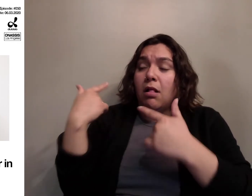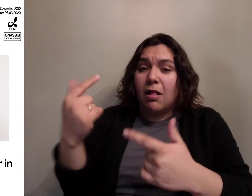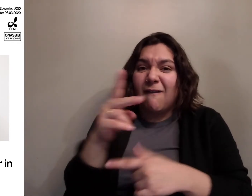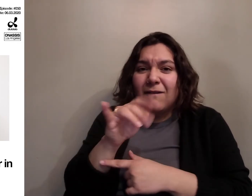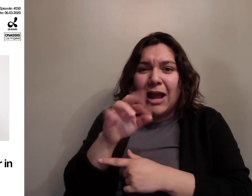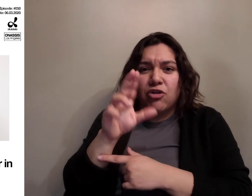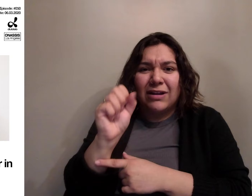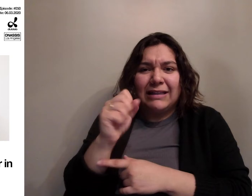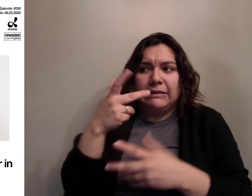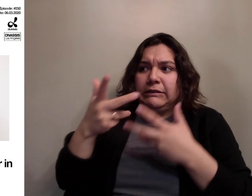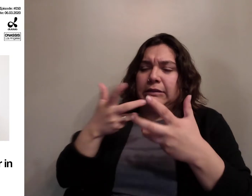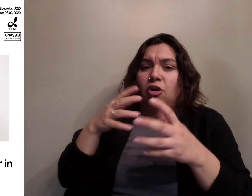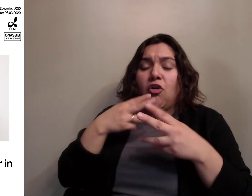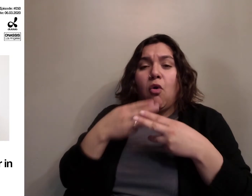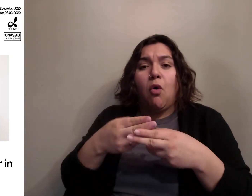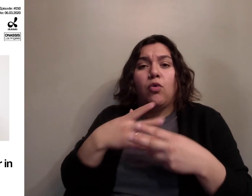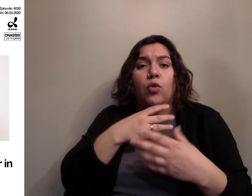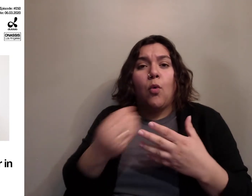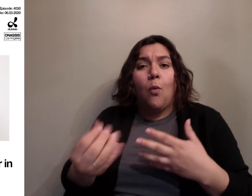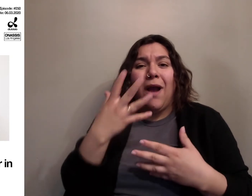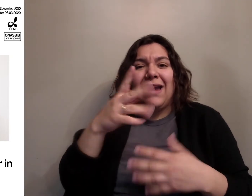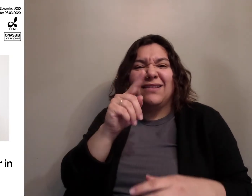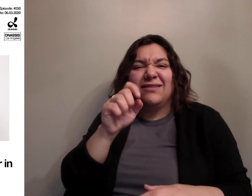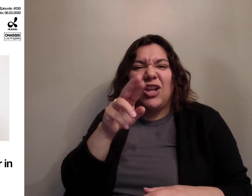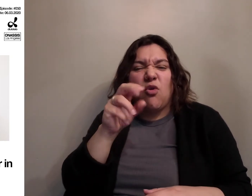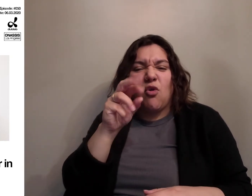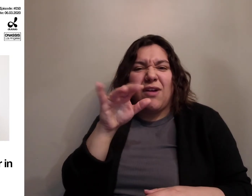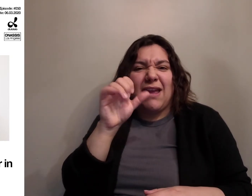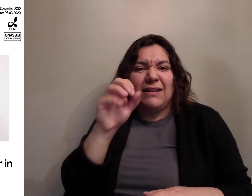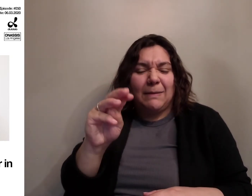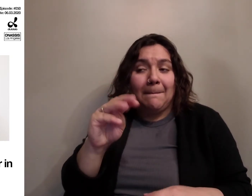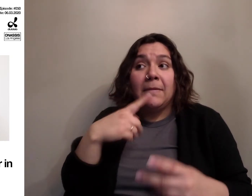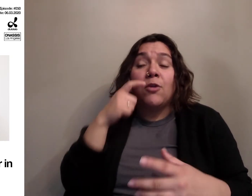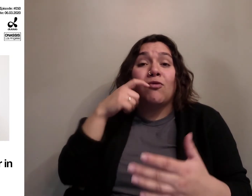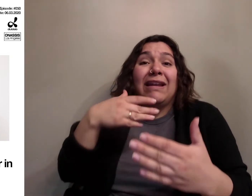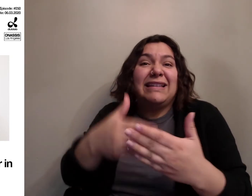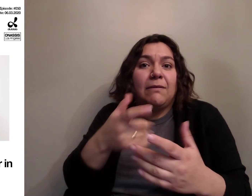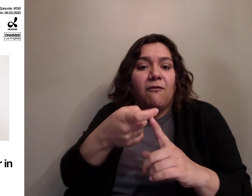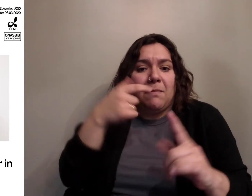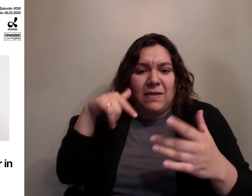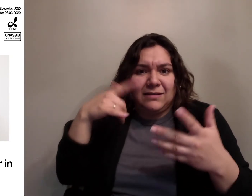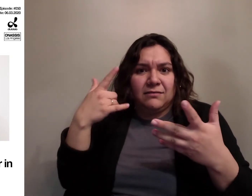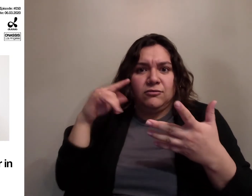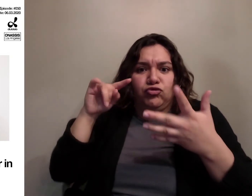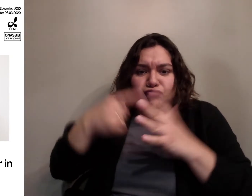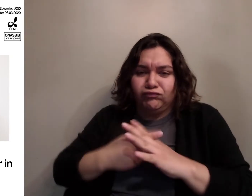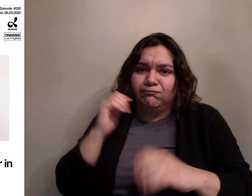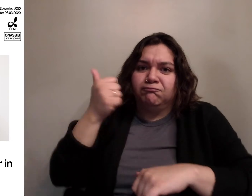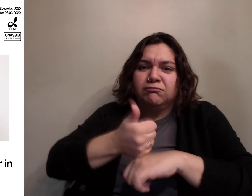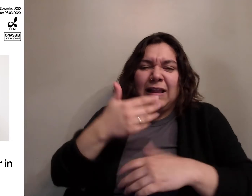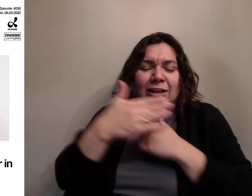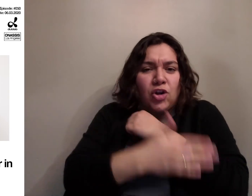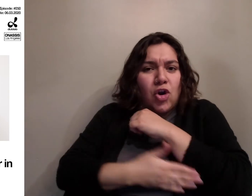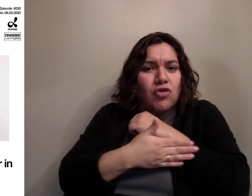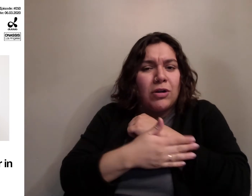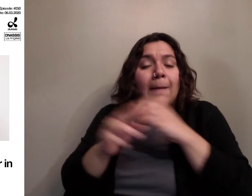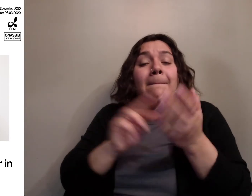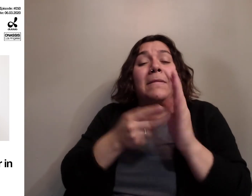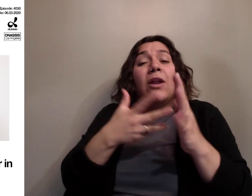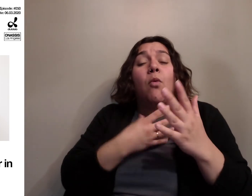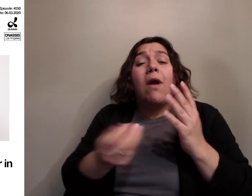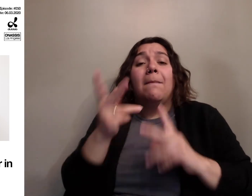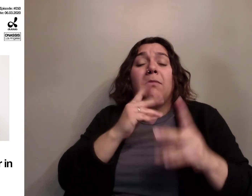this virus, when Black people have been dealing with the virus called, white terrorism and racism from inception of this